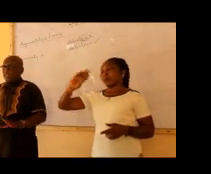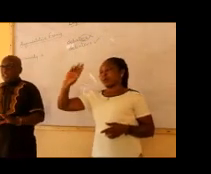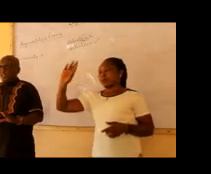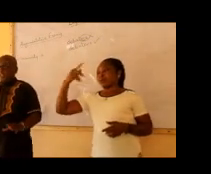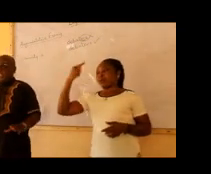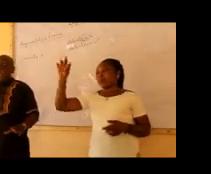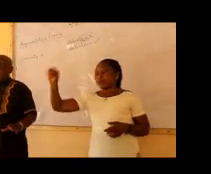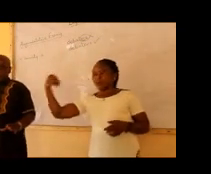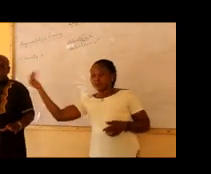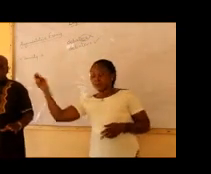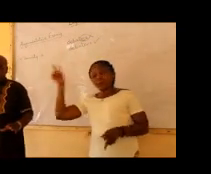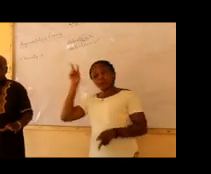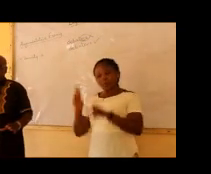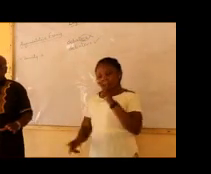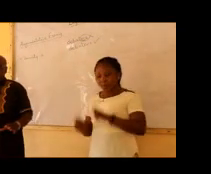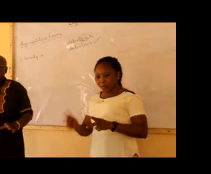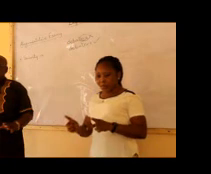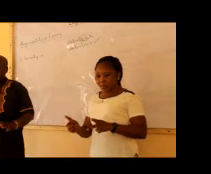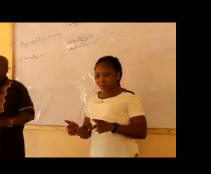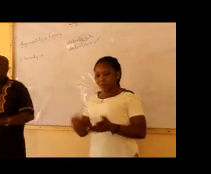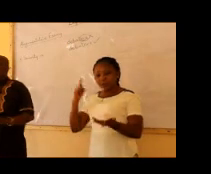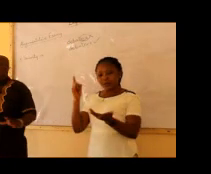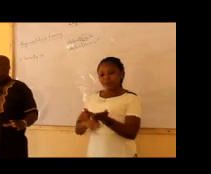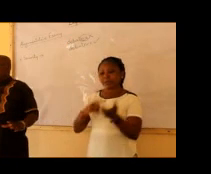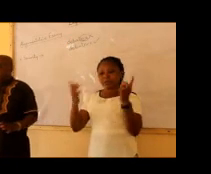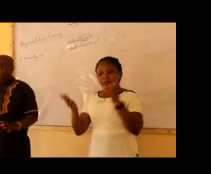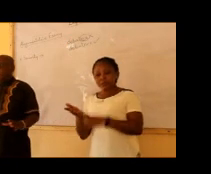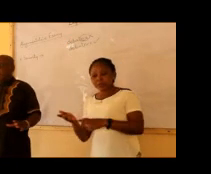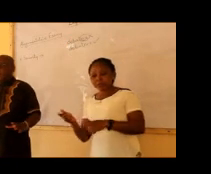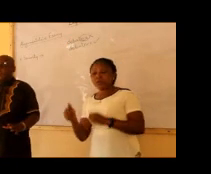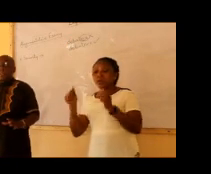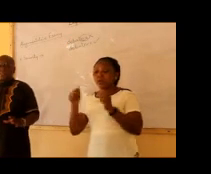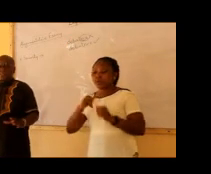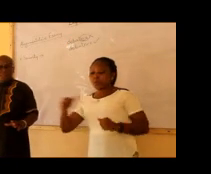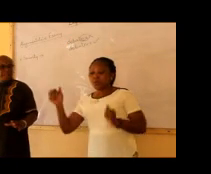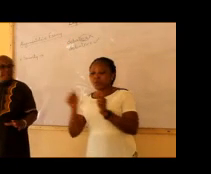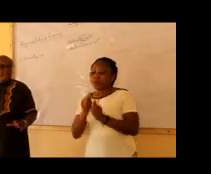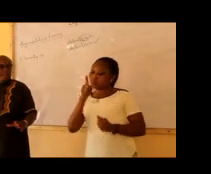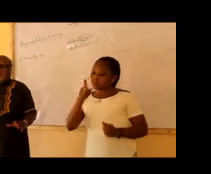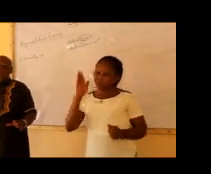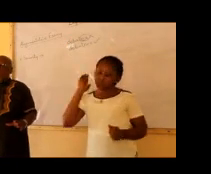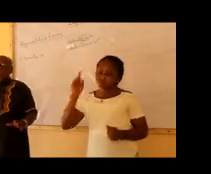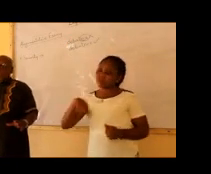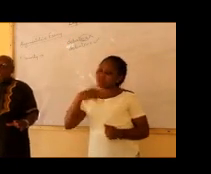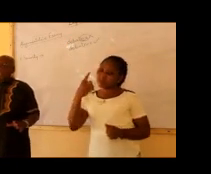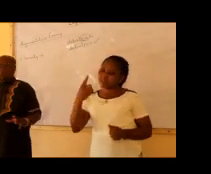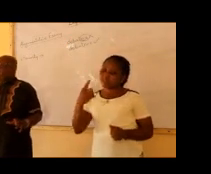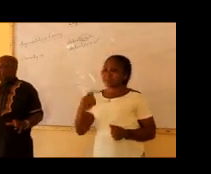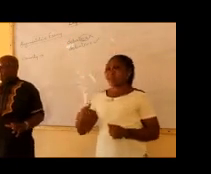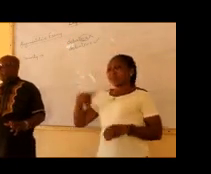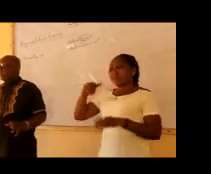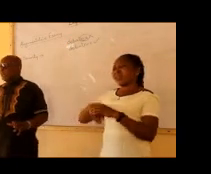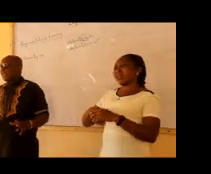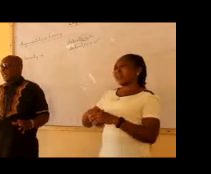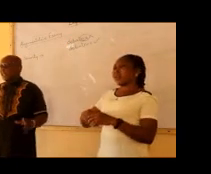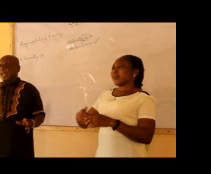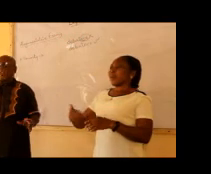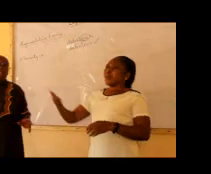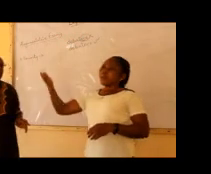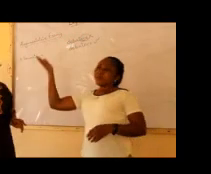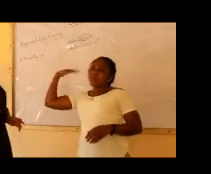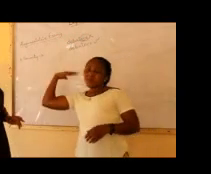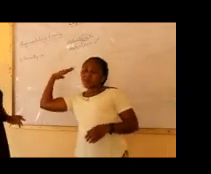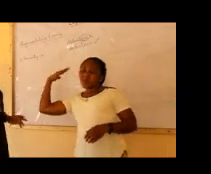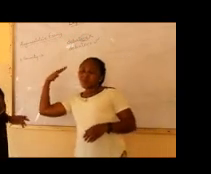life is not secured. That the cavemen, they don't have houses. That wild animals like